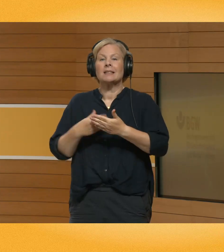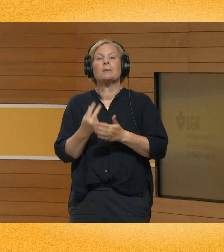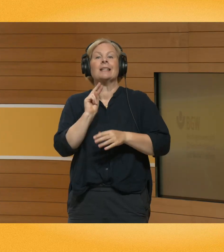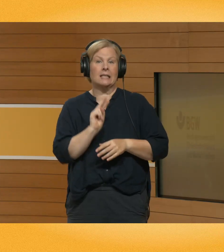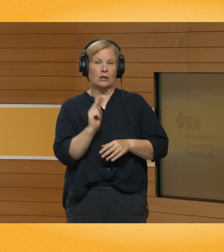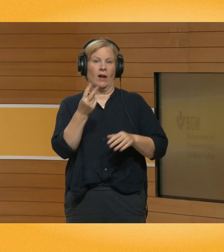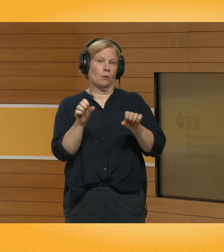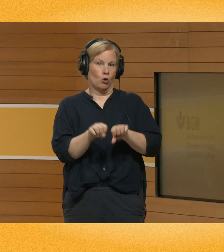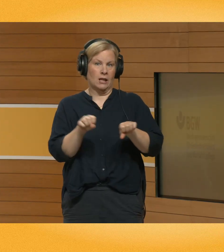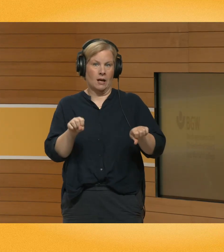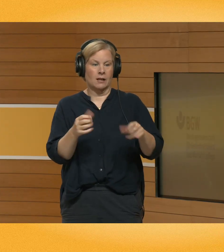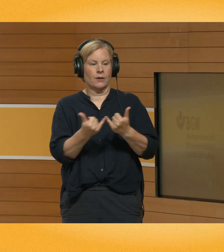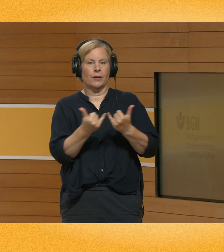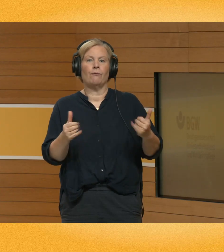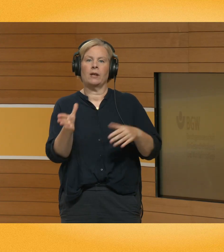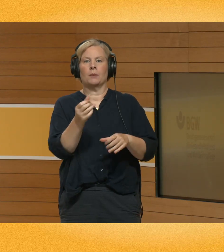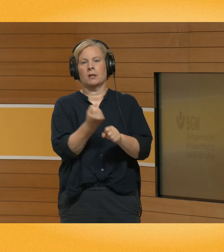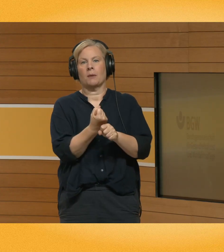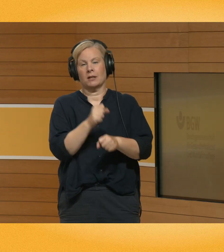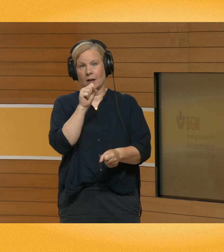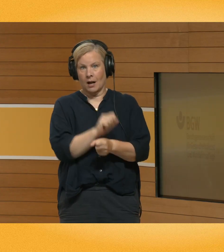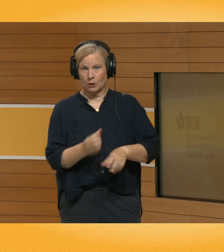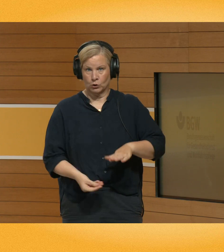focuses very much on well-being, and